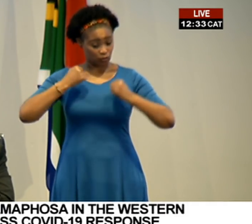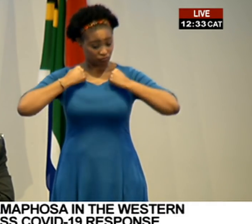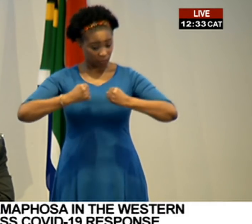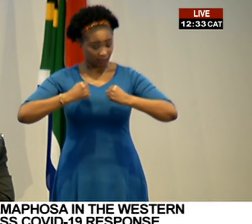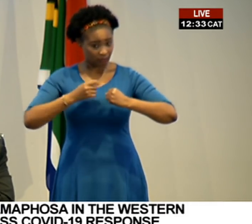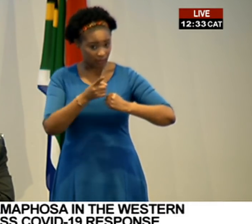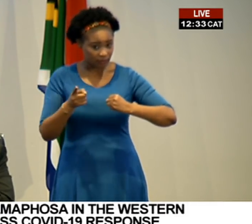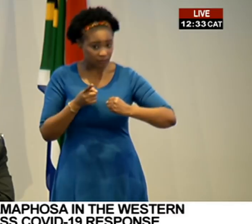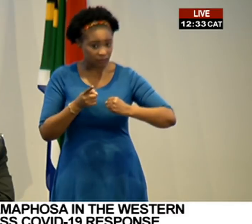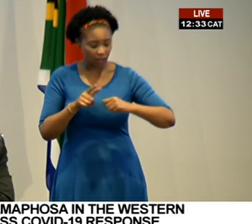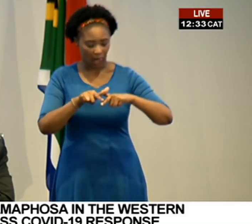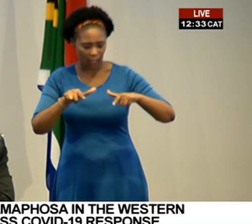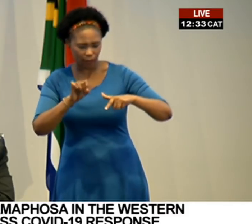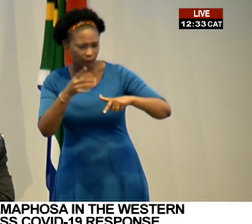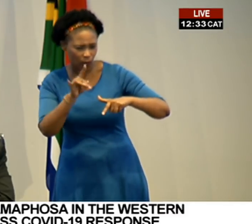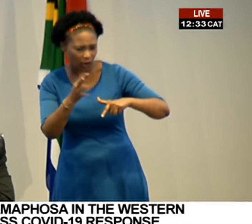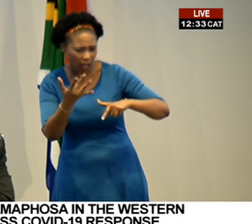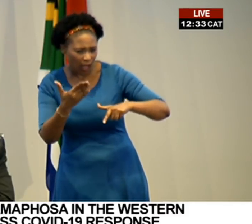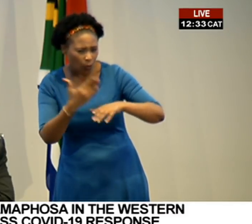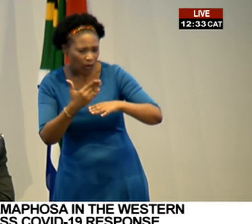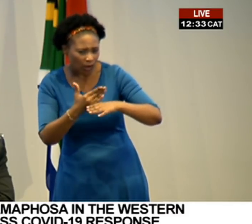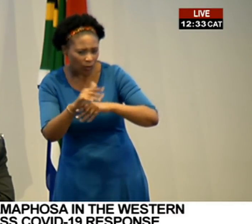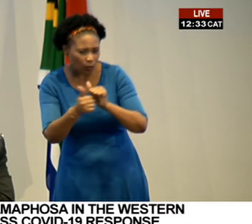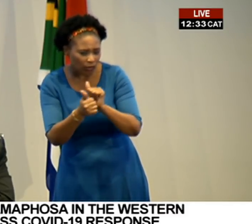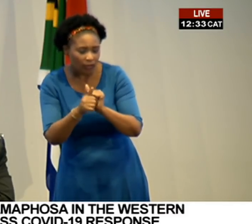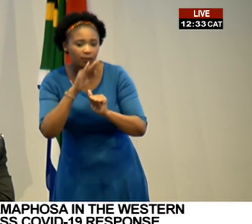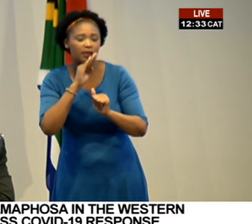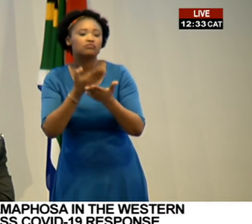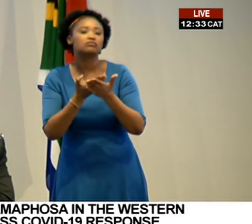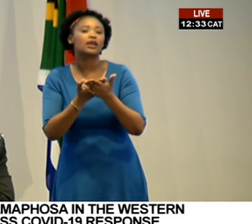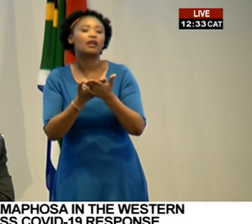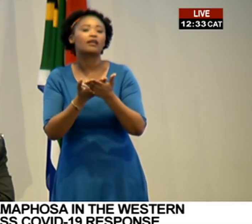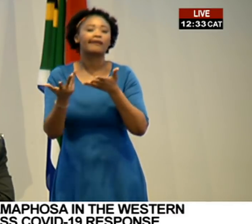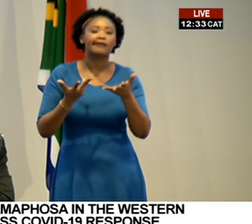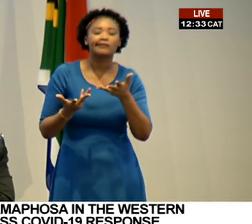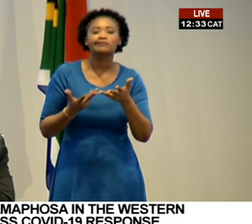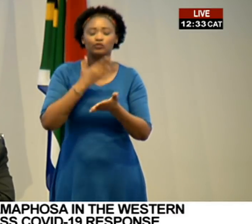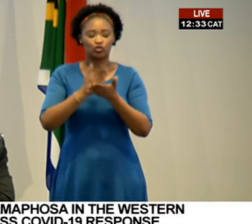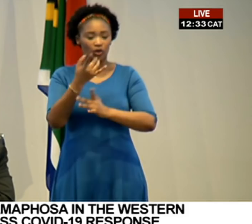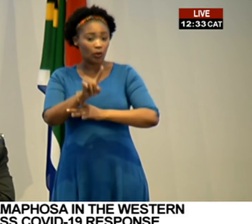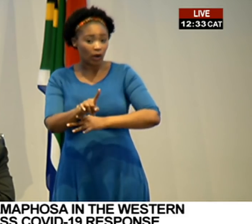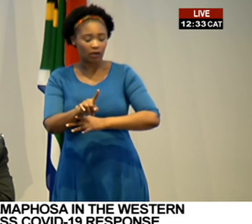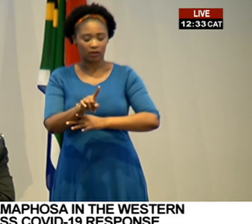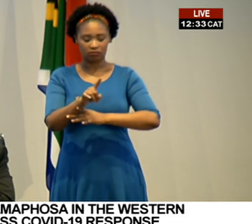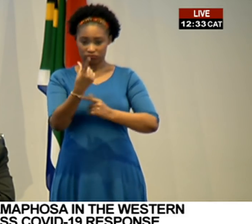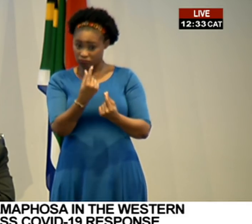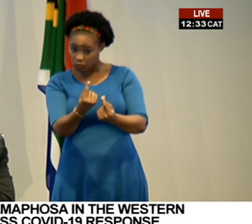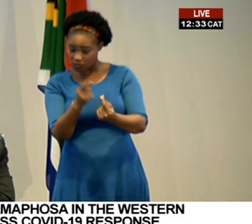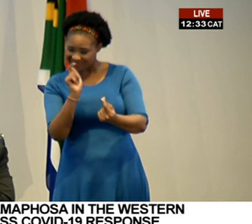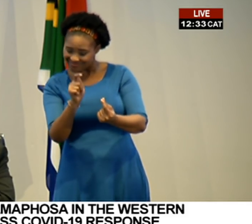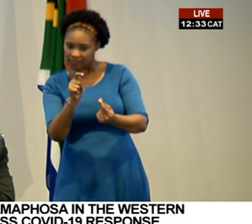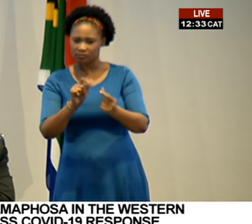strengthen that level of working, we will be able to ensure that what we do